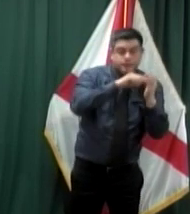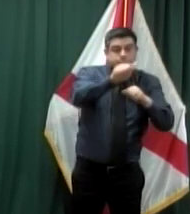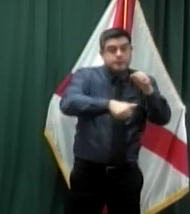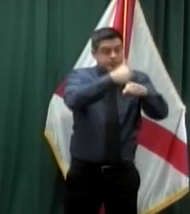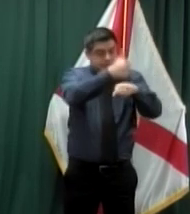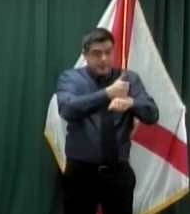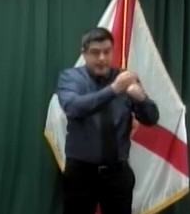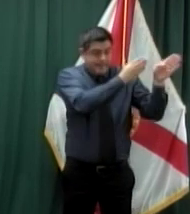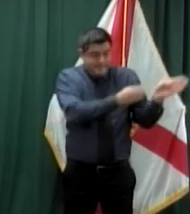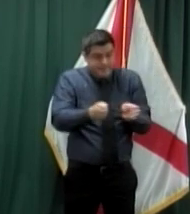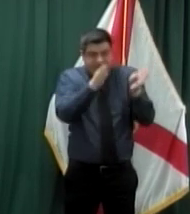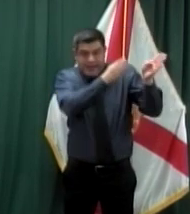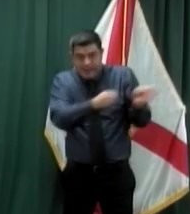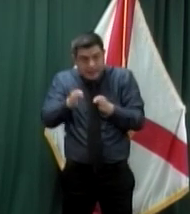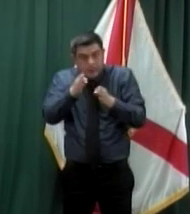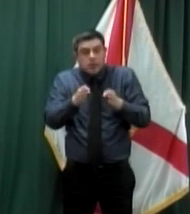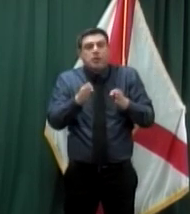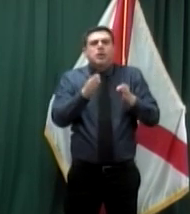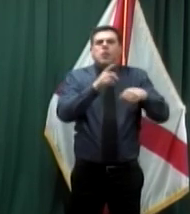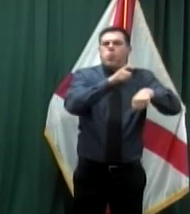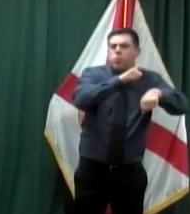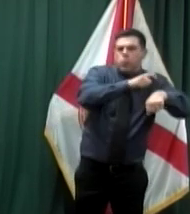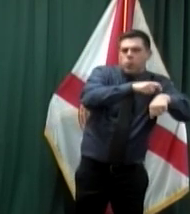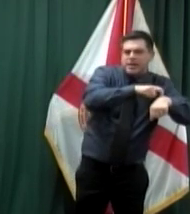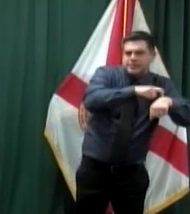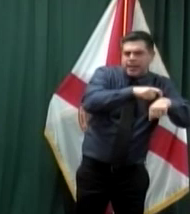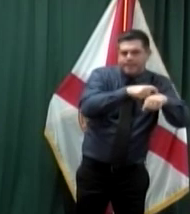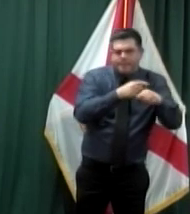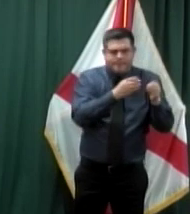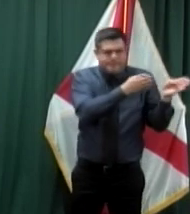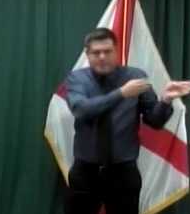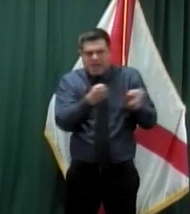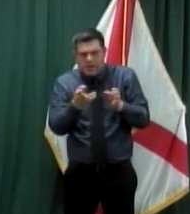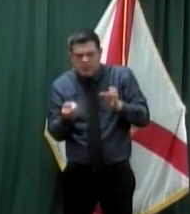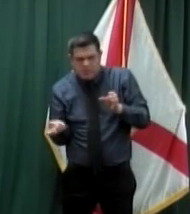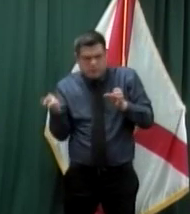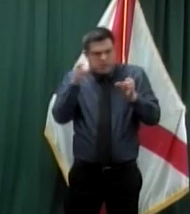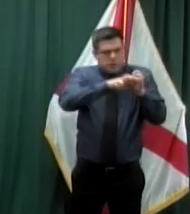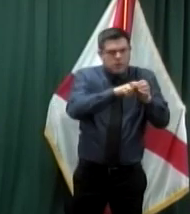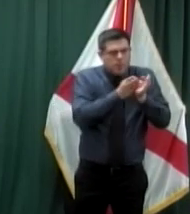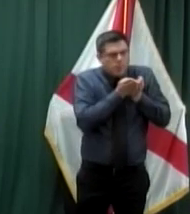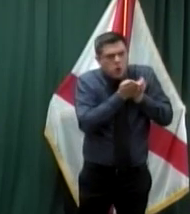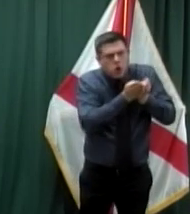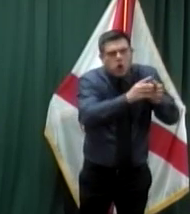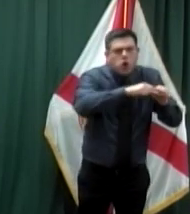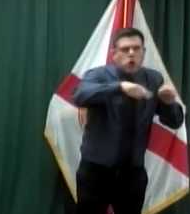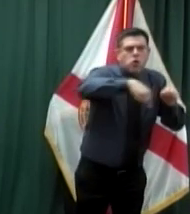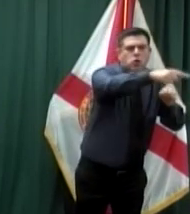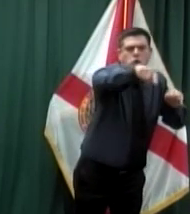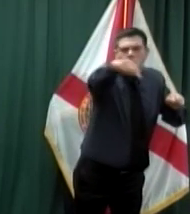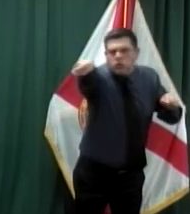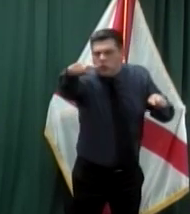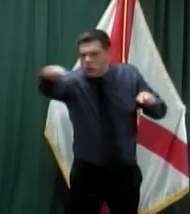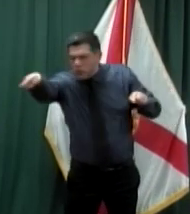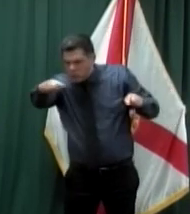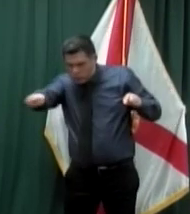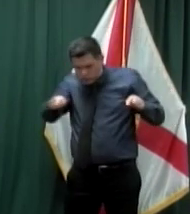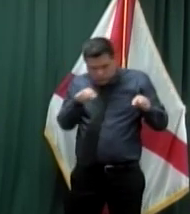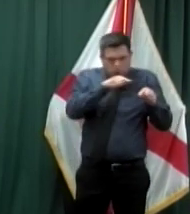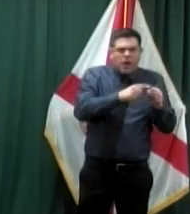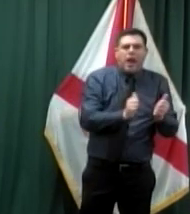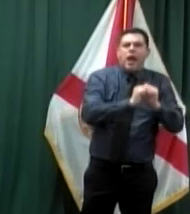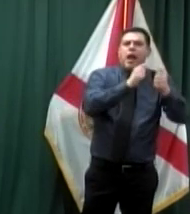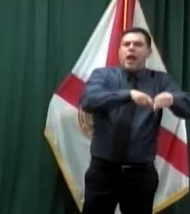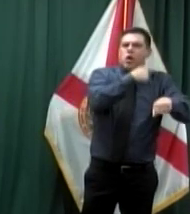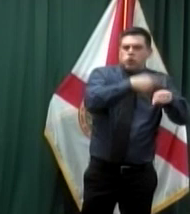be on the waterways this weekend patrolling to keep everybody safe. So make sure you check your safety equipment every time you go out